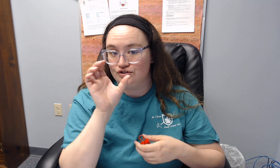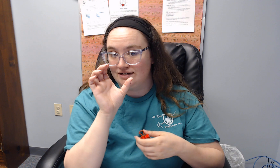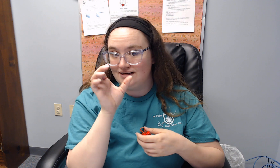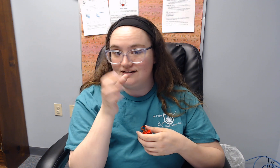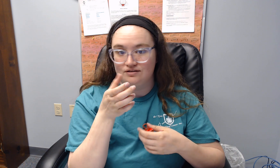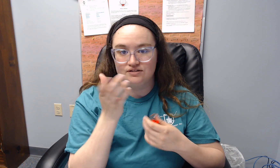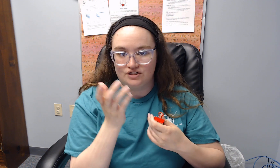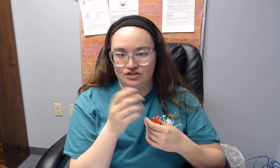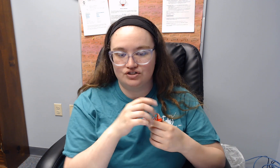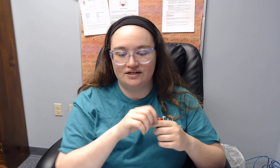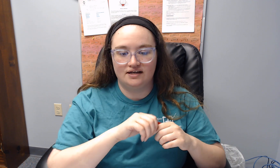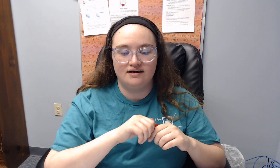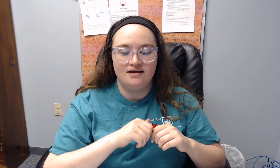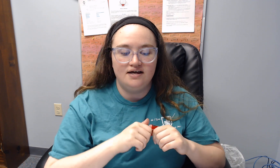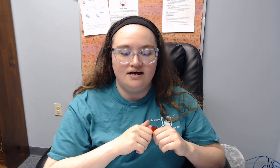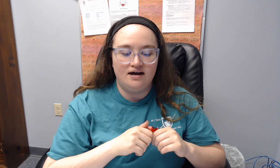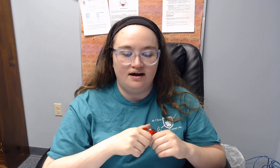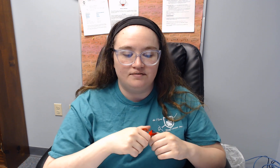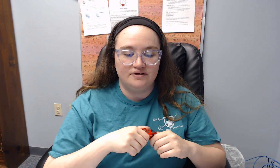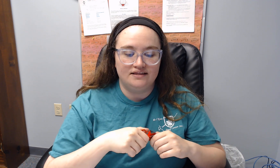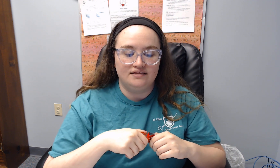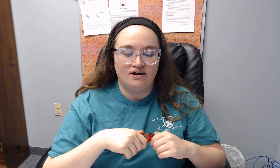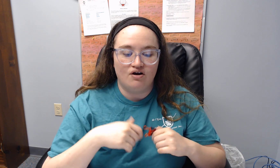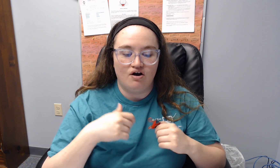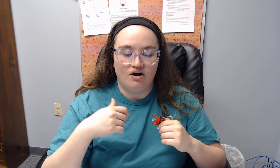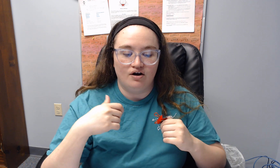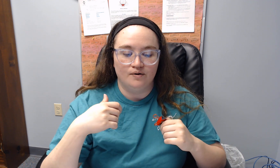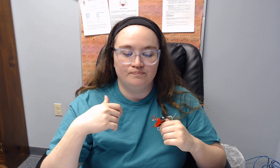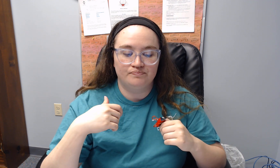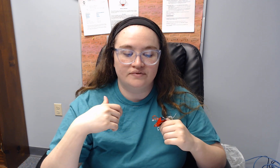drinking, it looks like you're drinking. But then there are